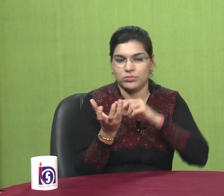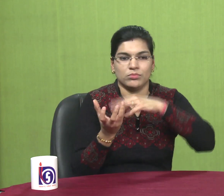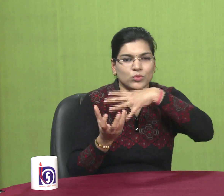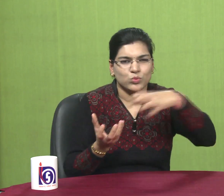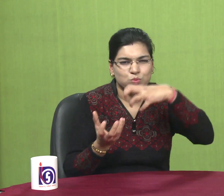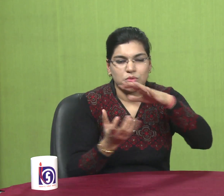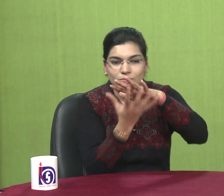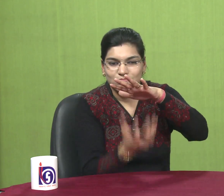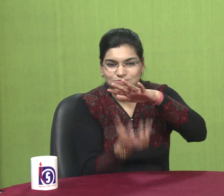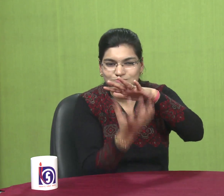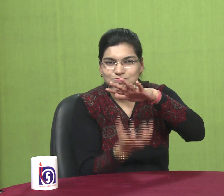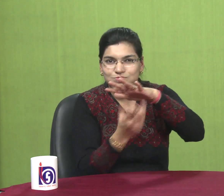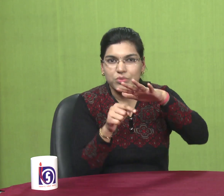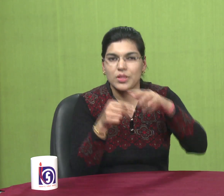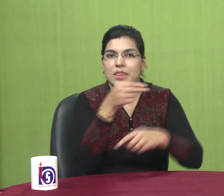which you can install anytime you want.